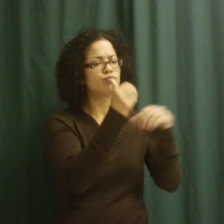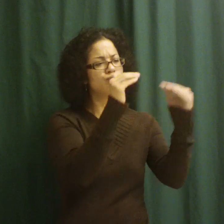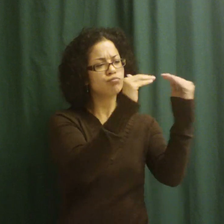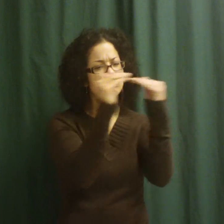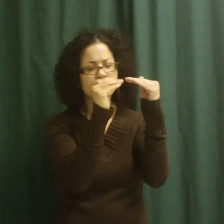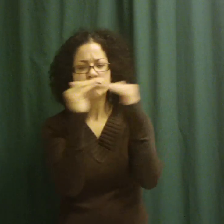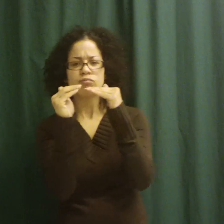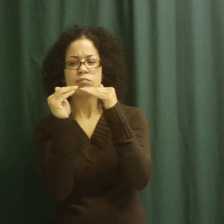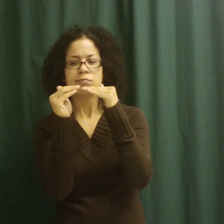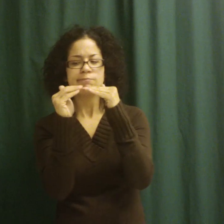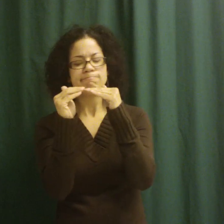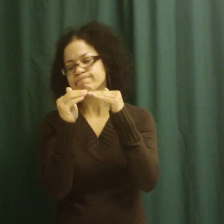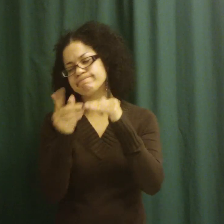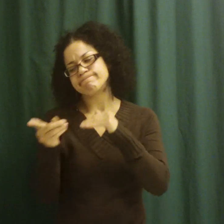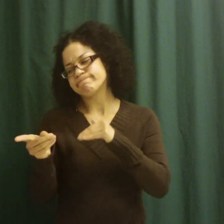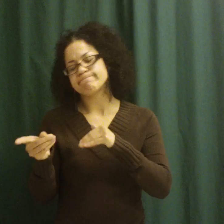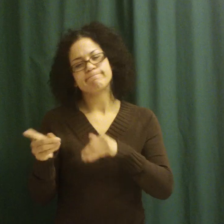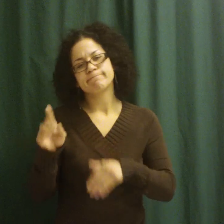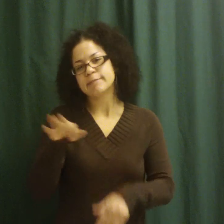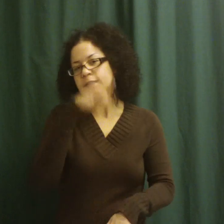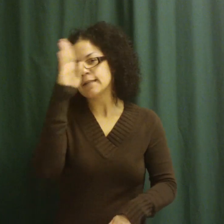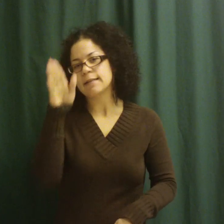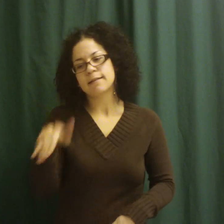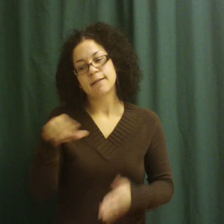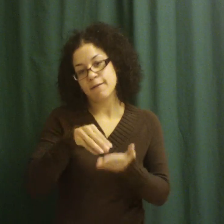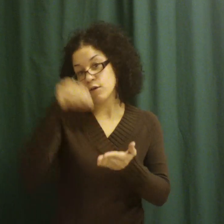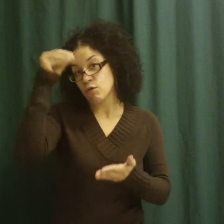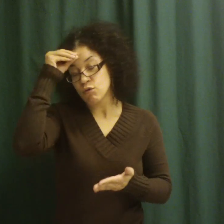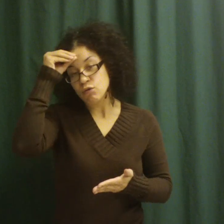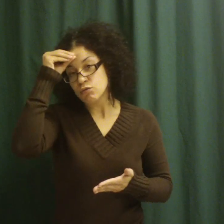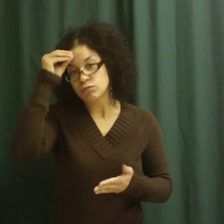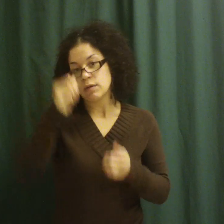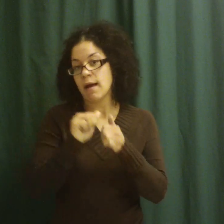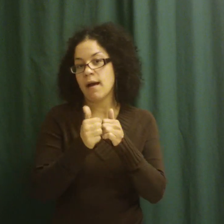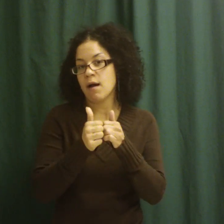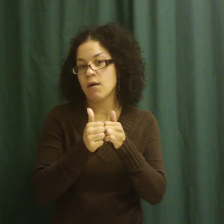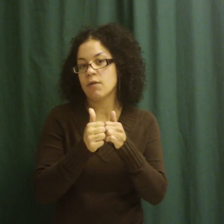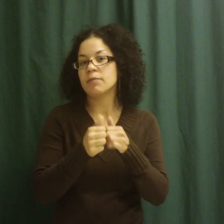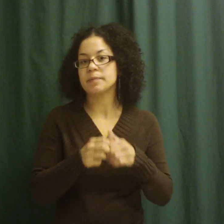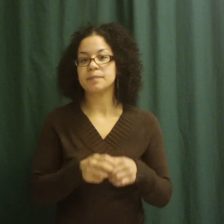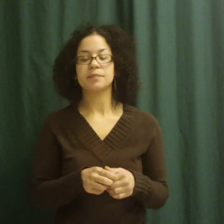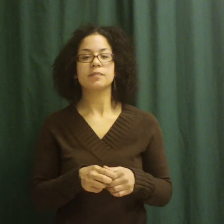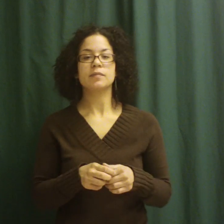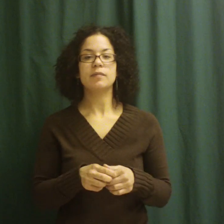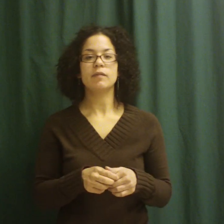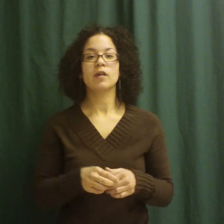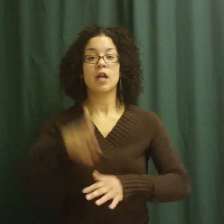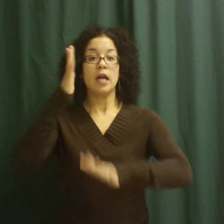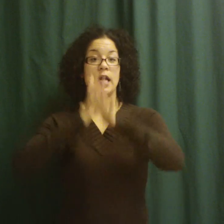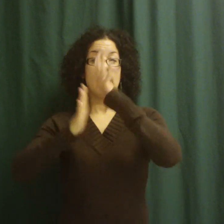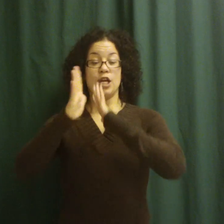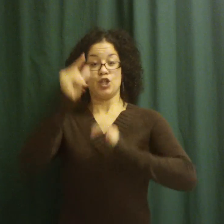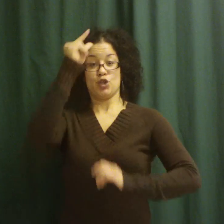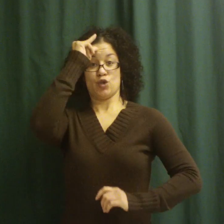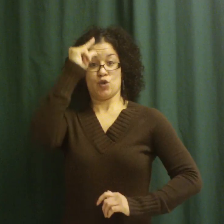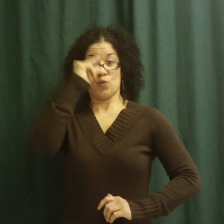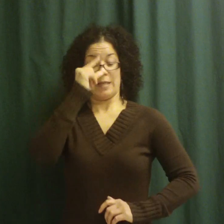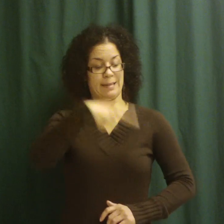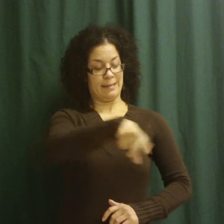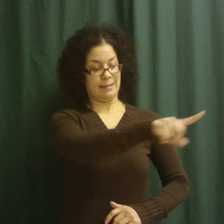The ancient Greeks were the first people who developed a sound logical structure for mathematics.